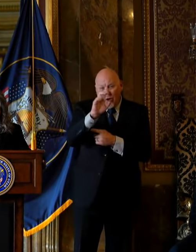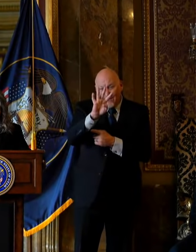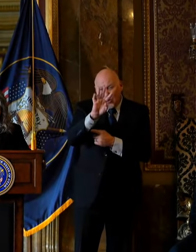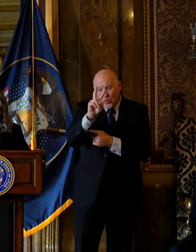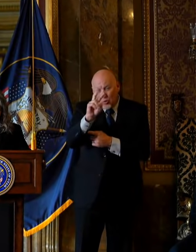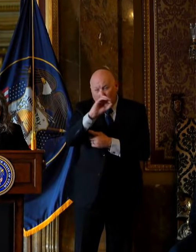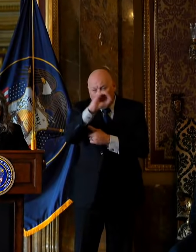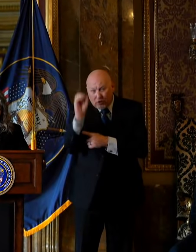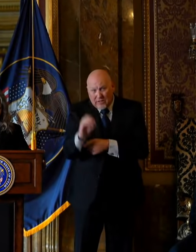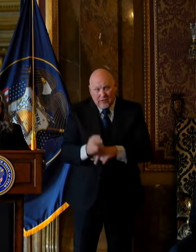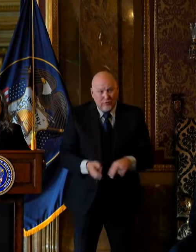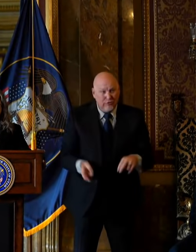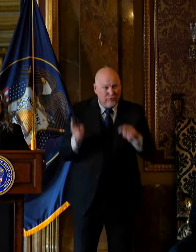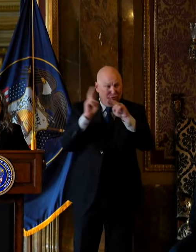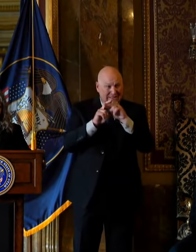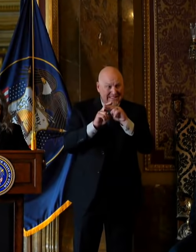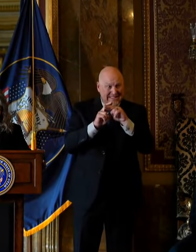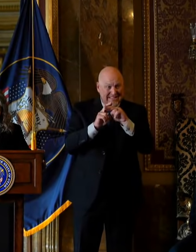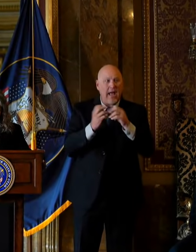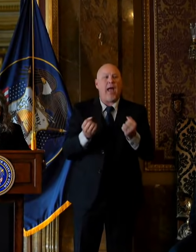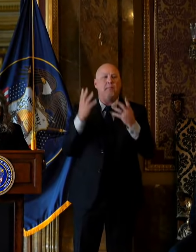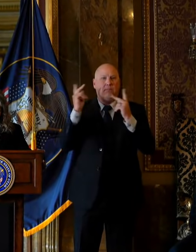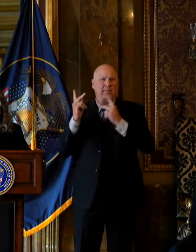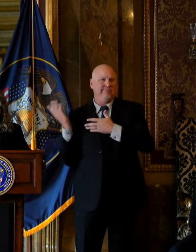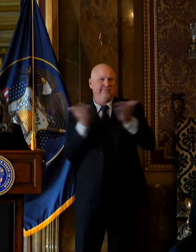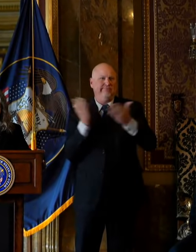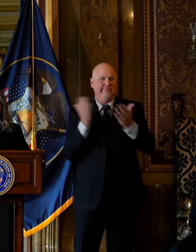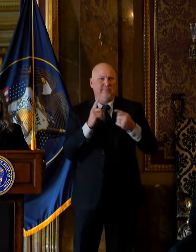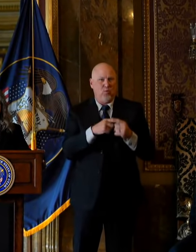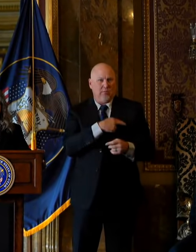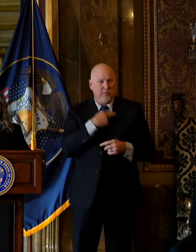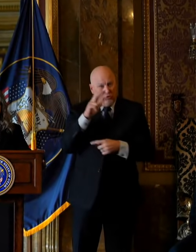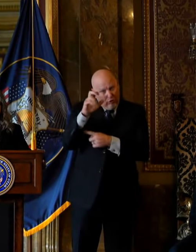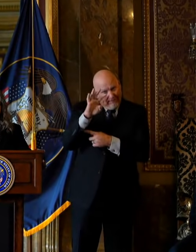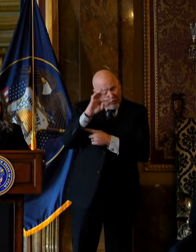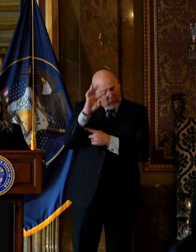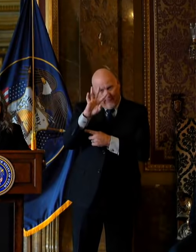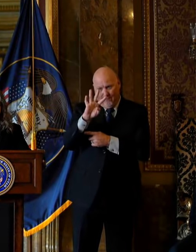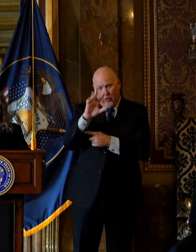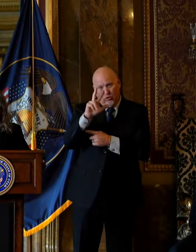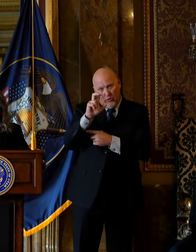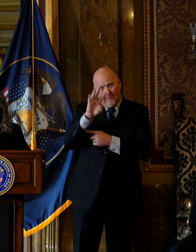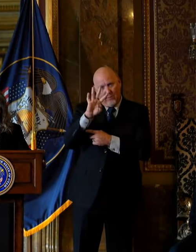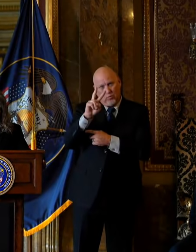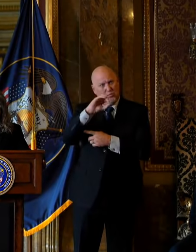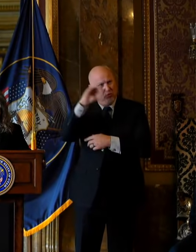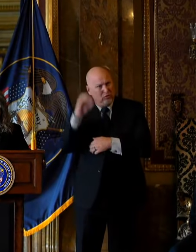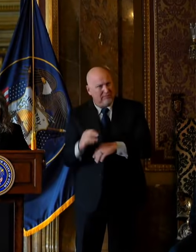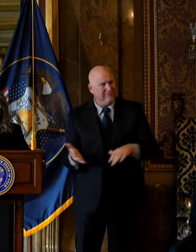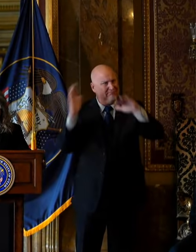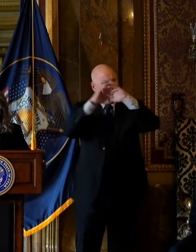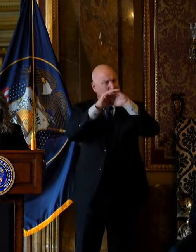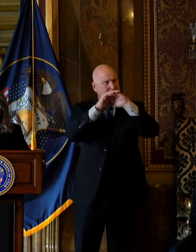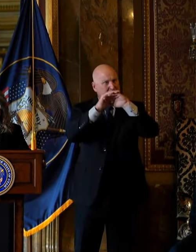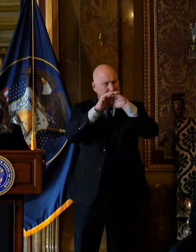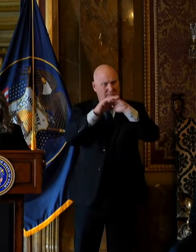COVID-19 patients currently being cared for in ICUs has increased by 330% in that same time